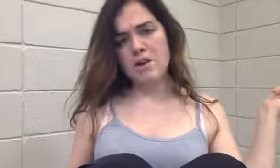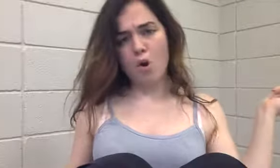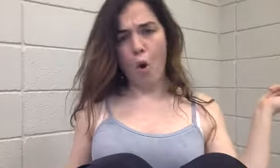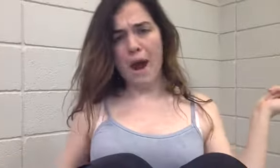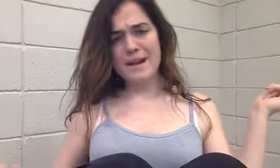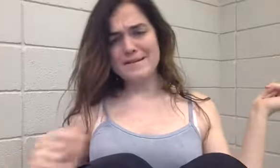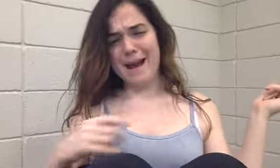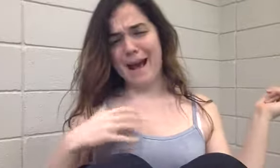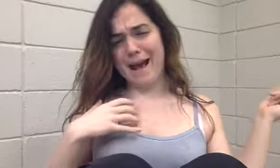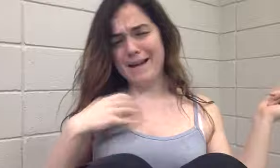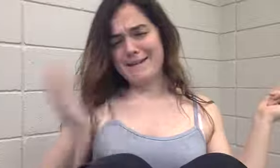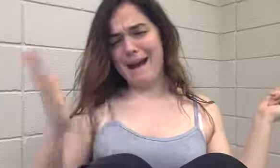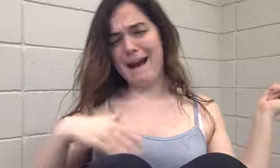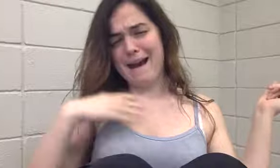hot,